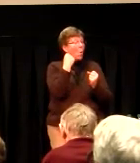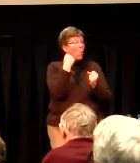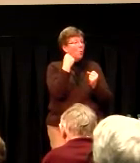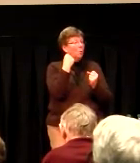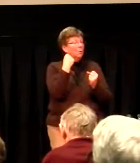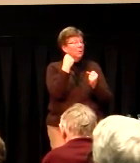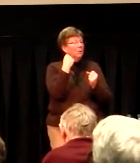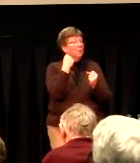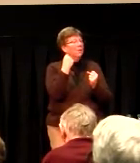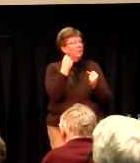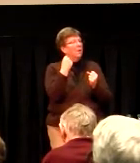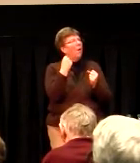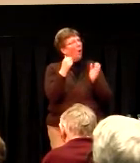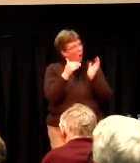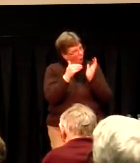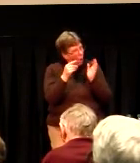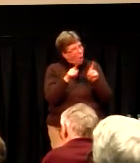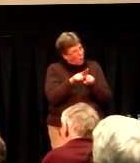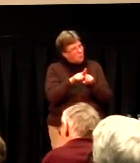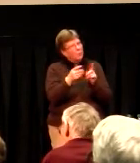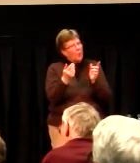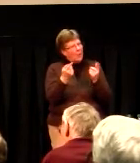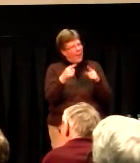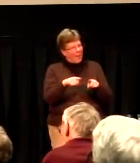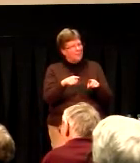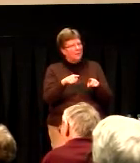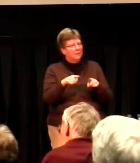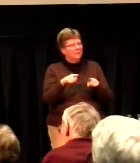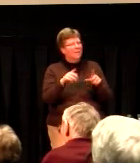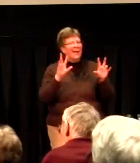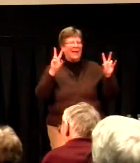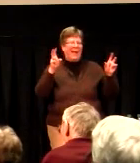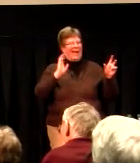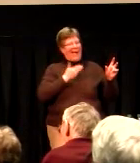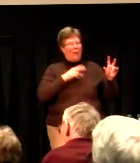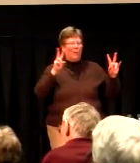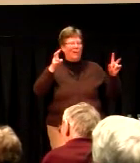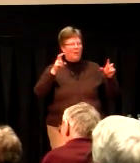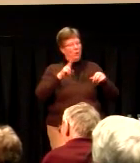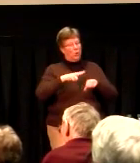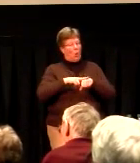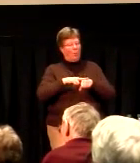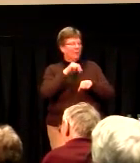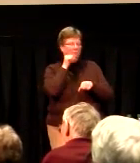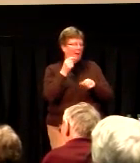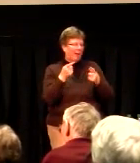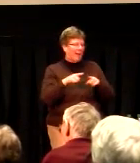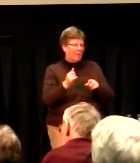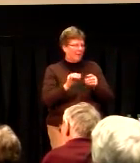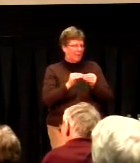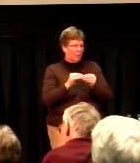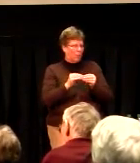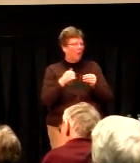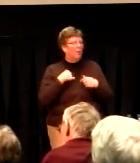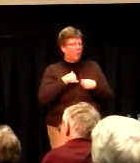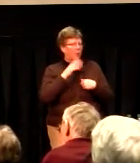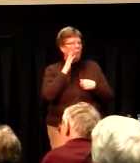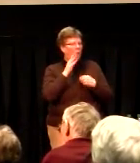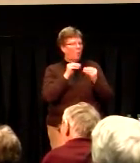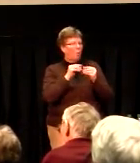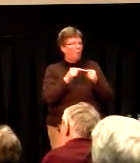so what was typical is just not going to be happening as often. So we might be getting more